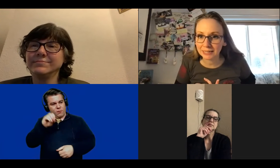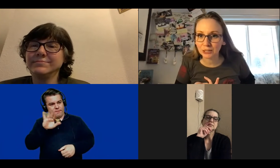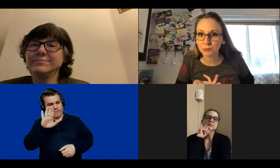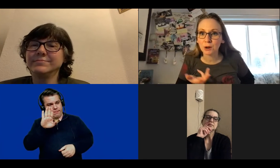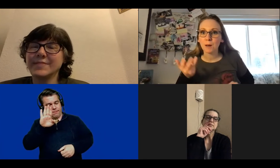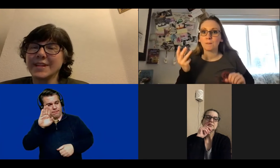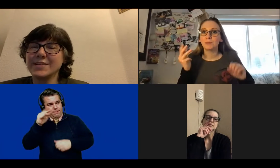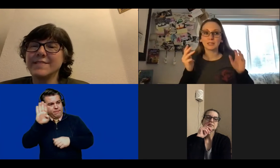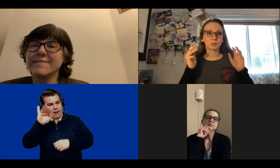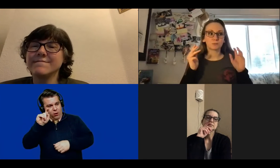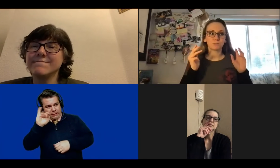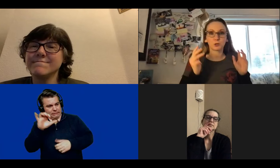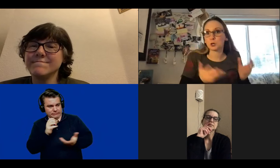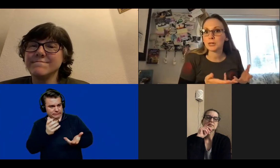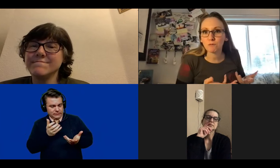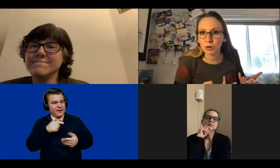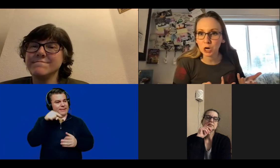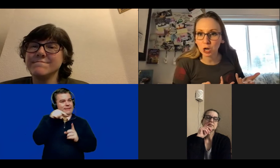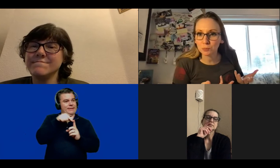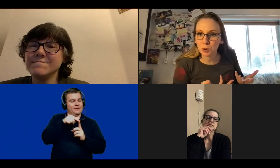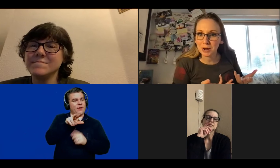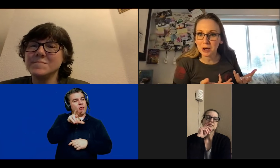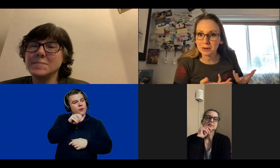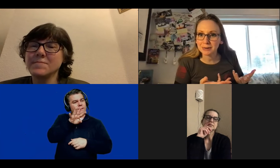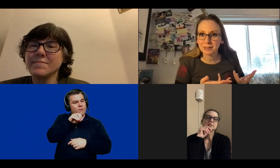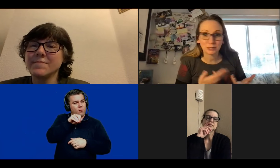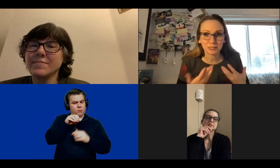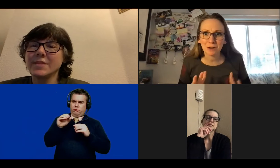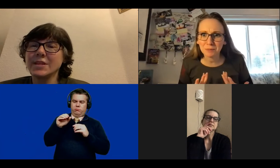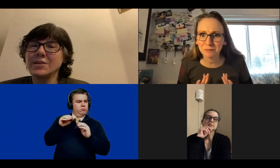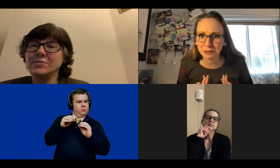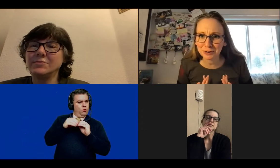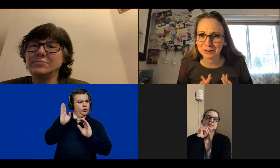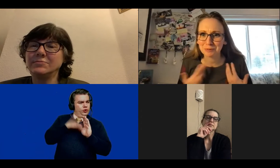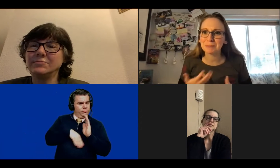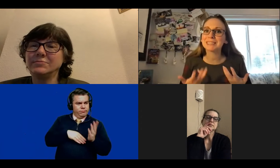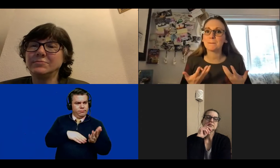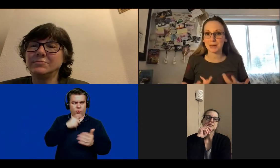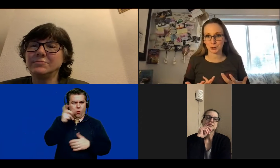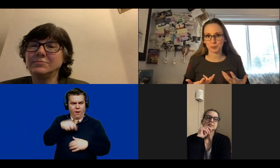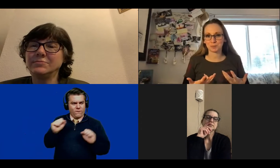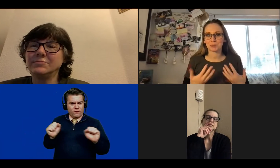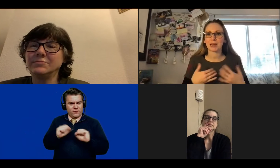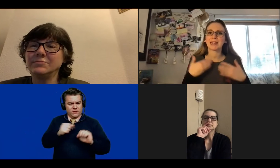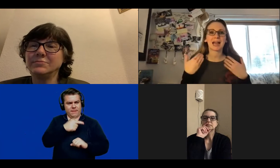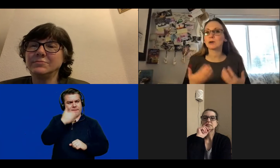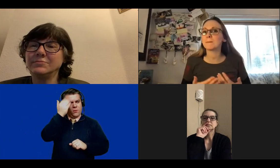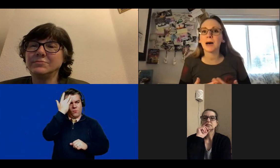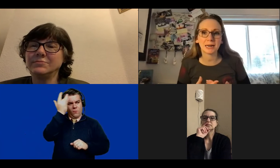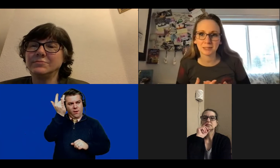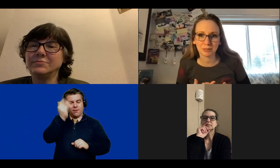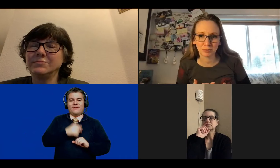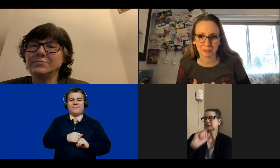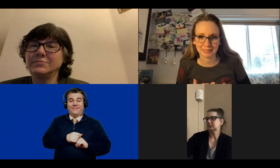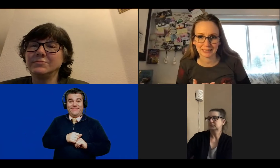need this $30, $40 probiotic that doesn't have to be refrigerated? What makes it better? Okay, how can